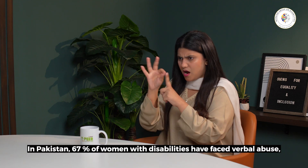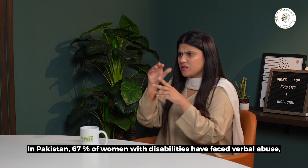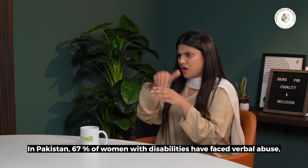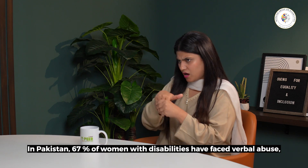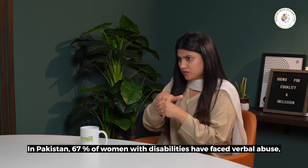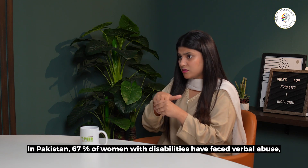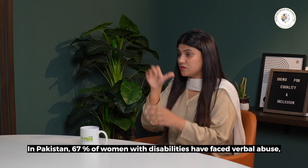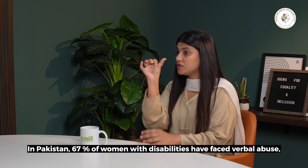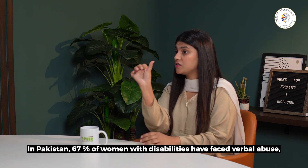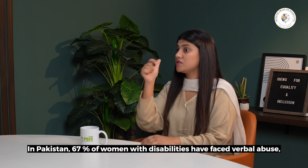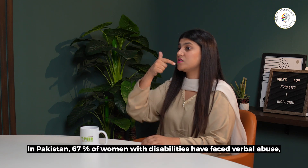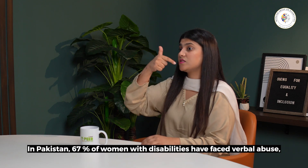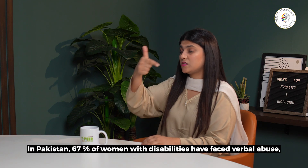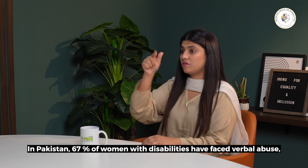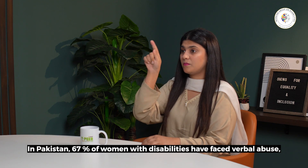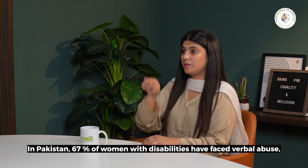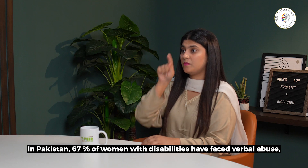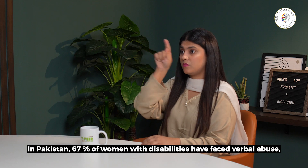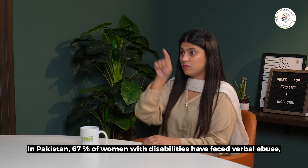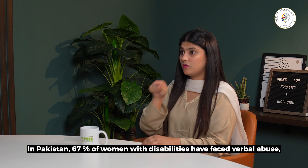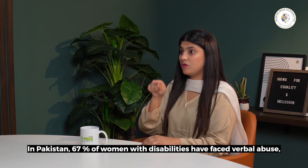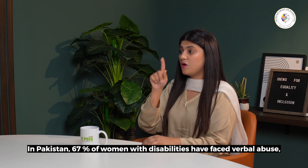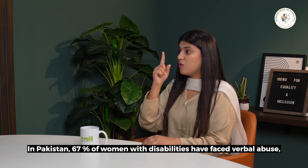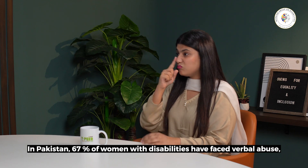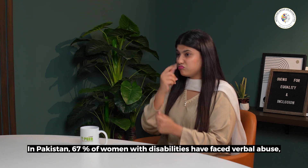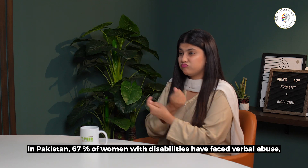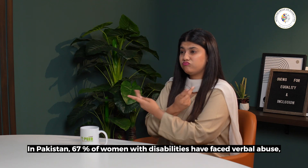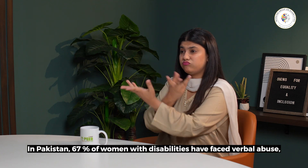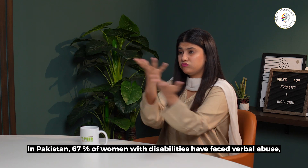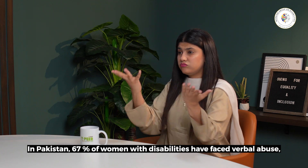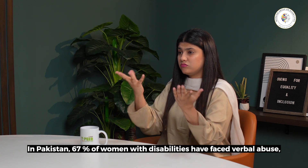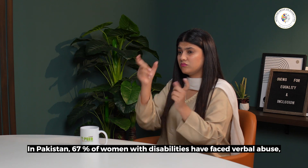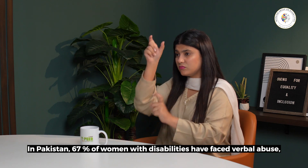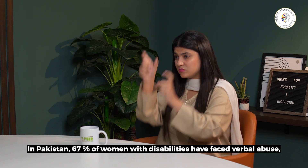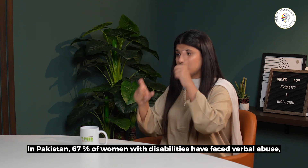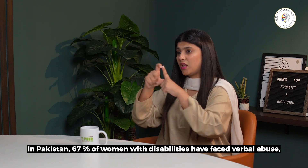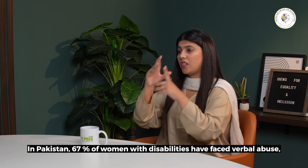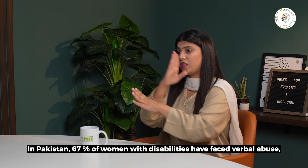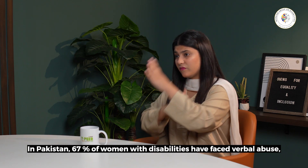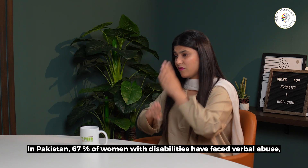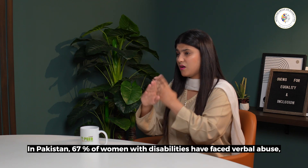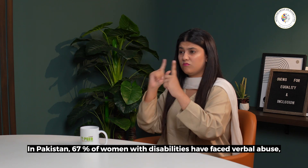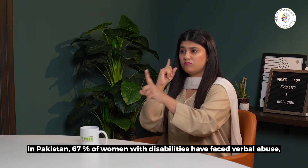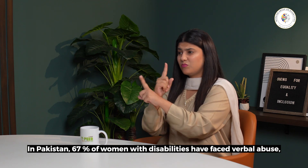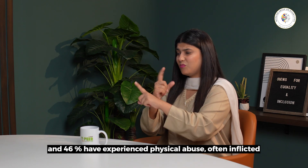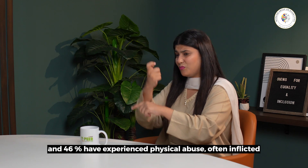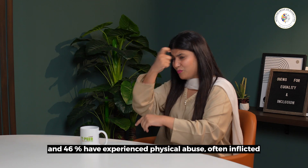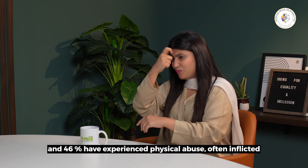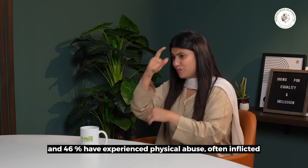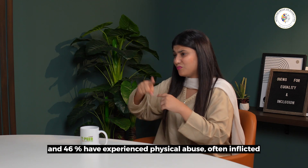In Pakistan, 67% of women with disabilities have faced verbal abuse and